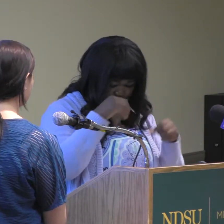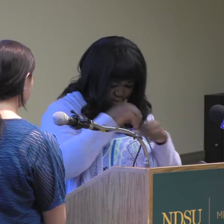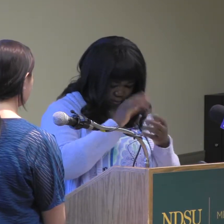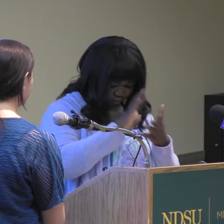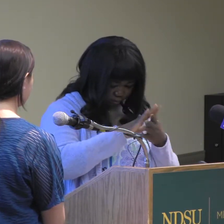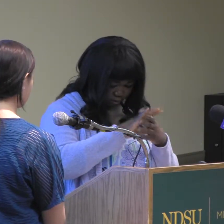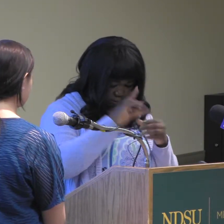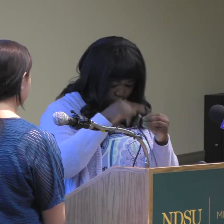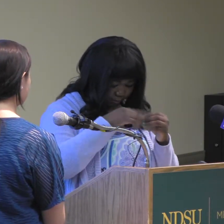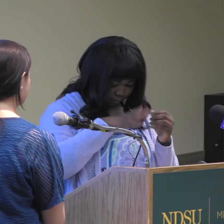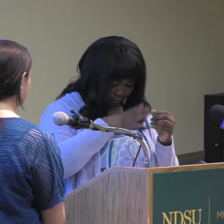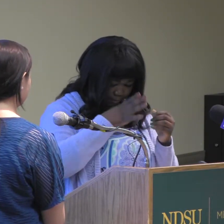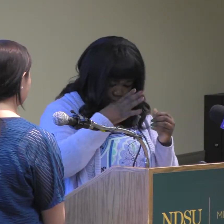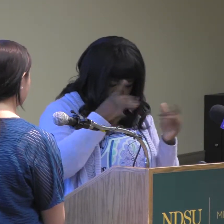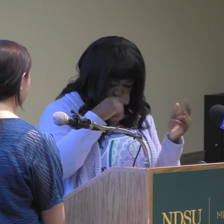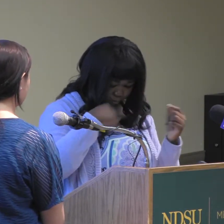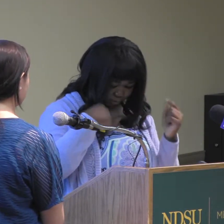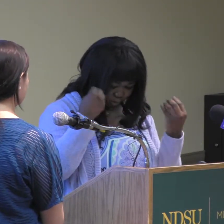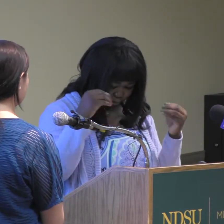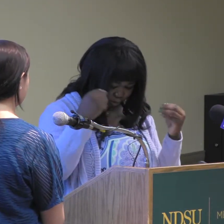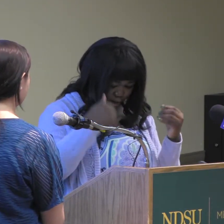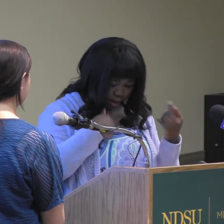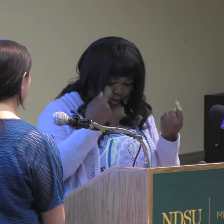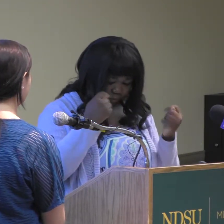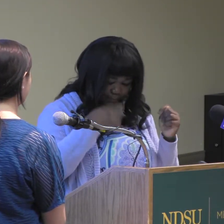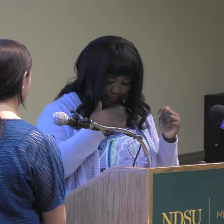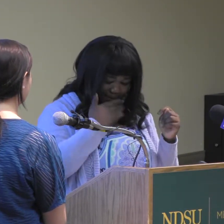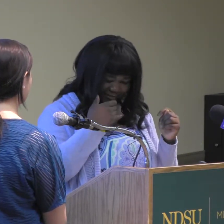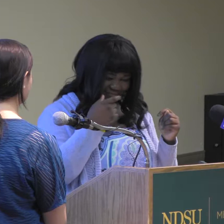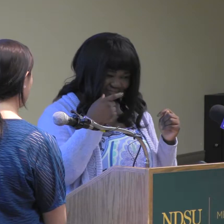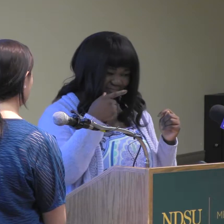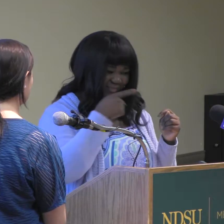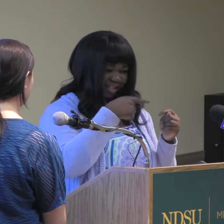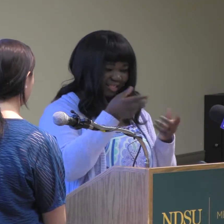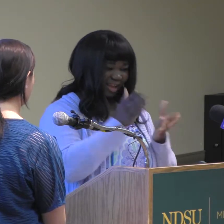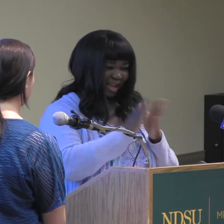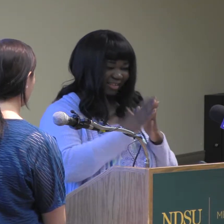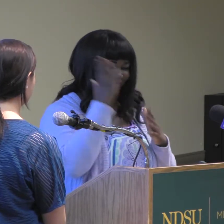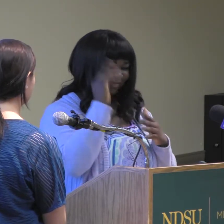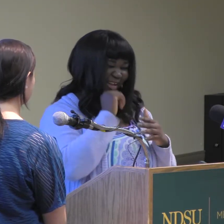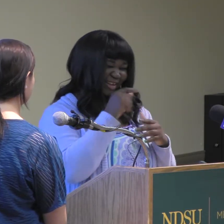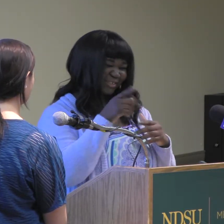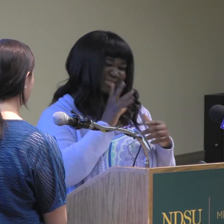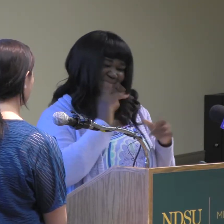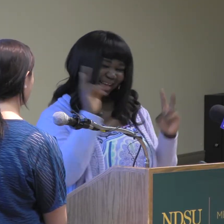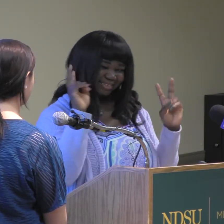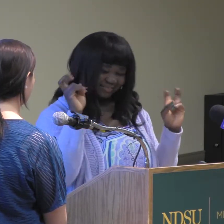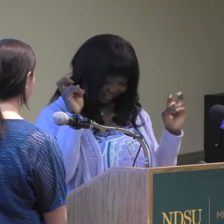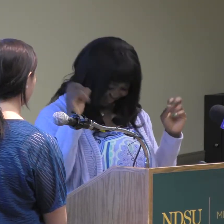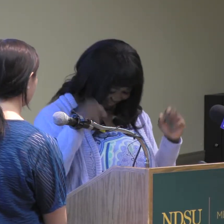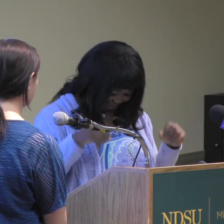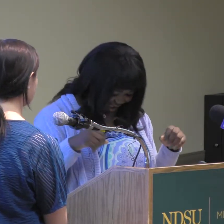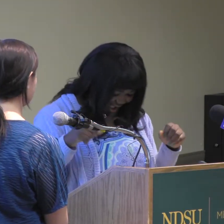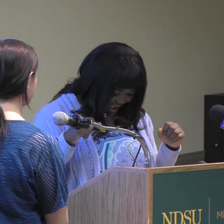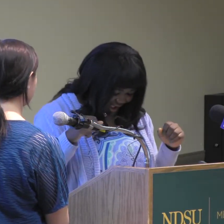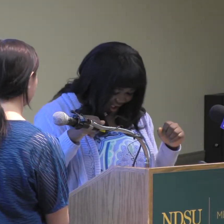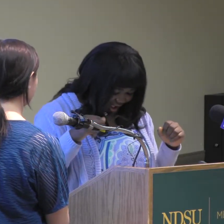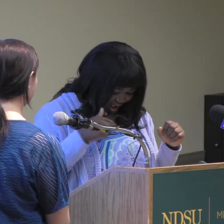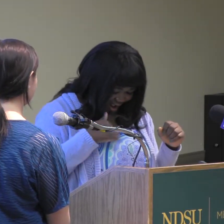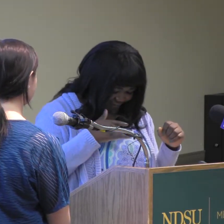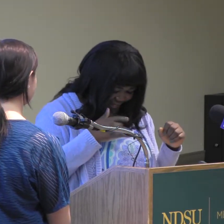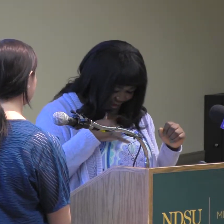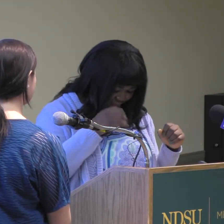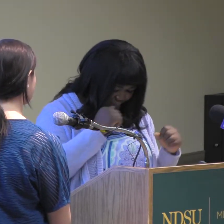My teacher, my principals, and everyone in the school signed, and my mom would ask me to go shopping, but I couldn't speak.